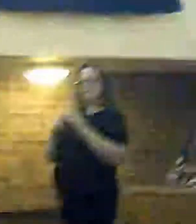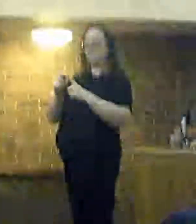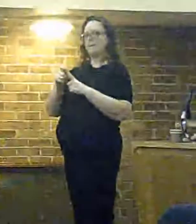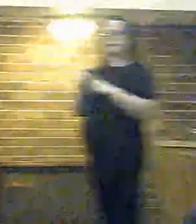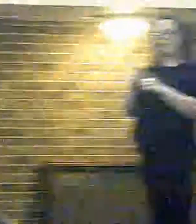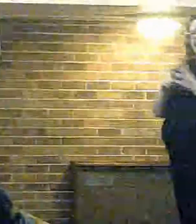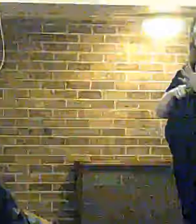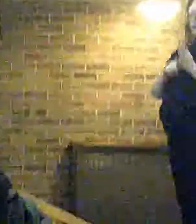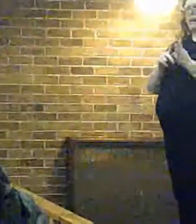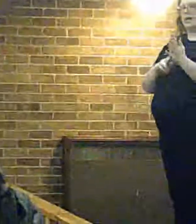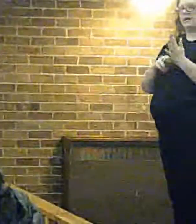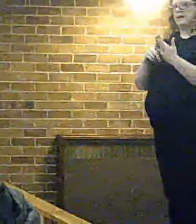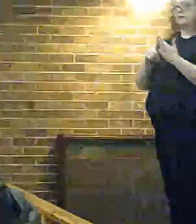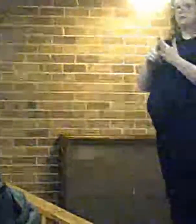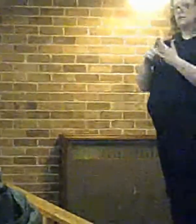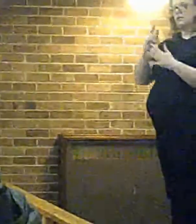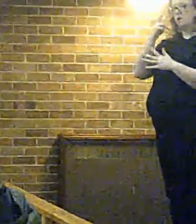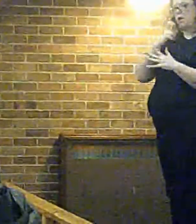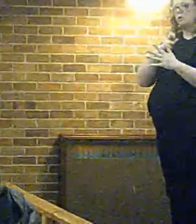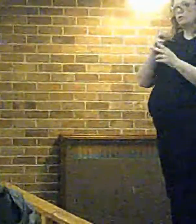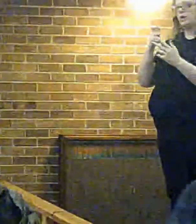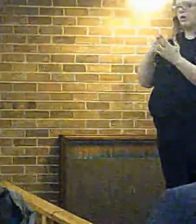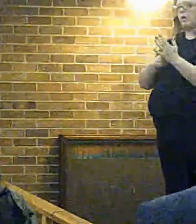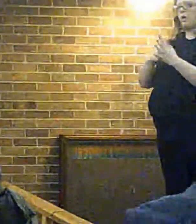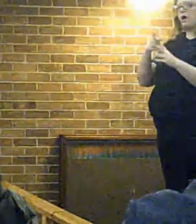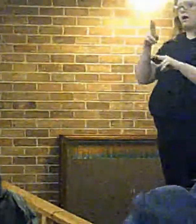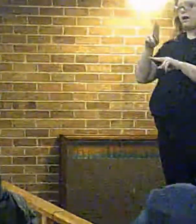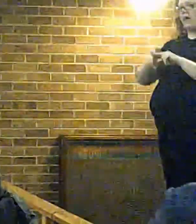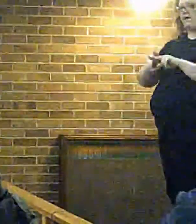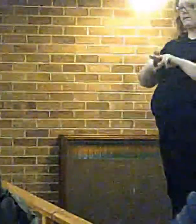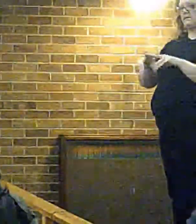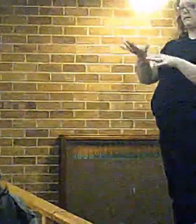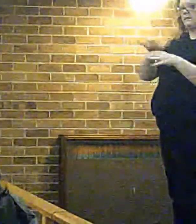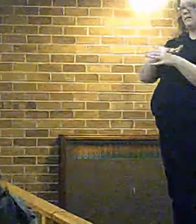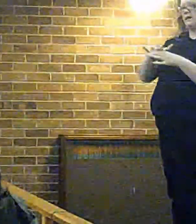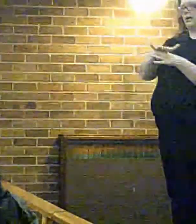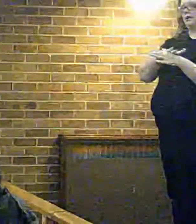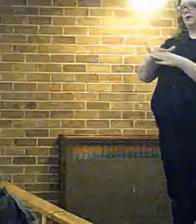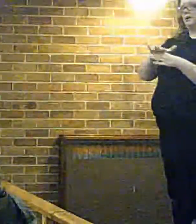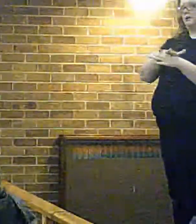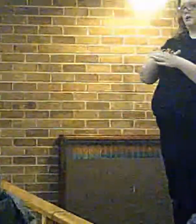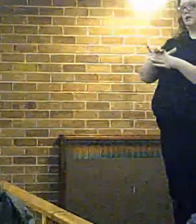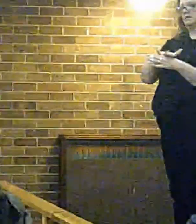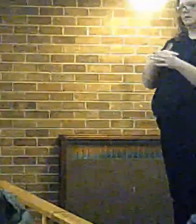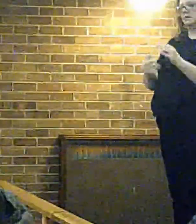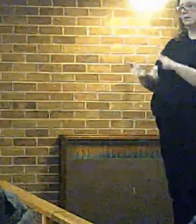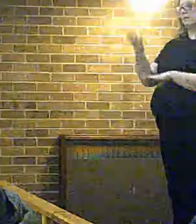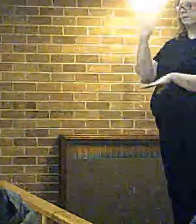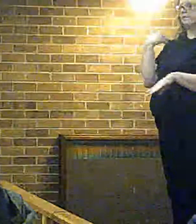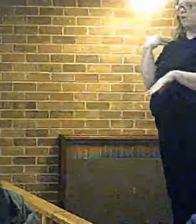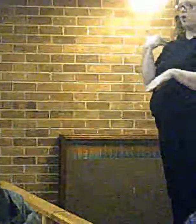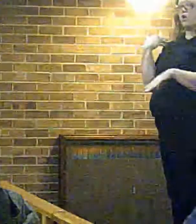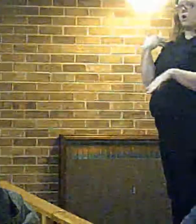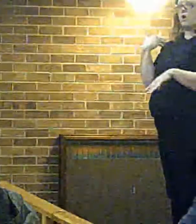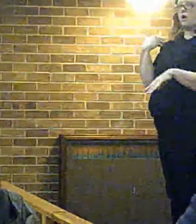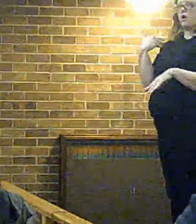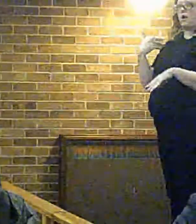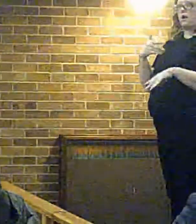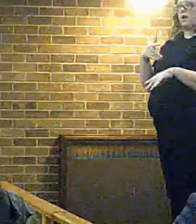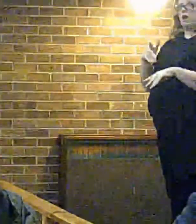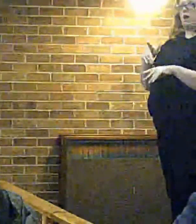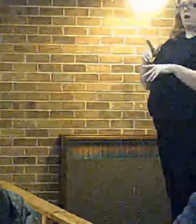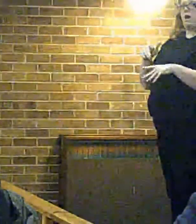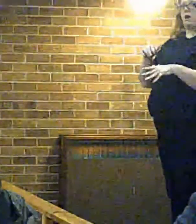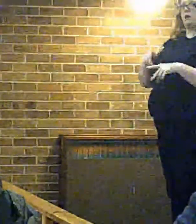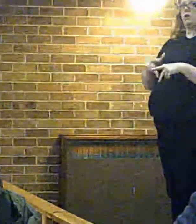On Pump Lane, the old RAF estate, further behind, it used to be playing fields when it was the RAF camp. There are already concrete paths in,